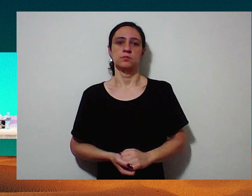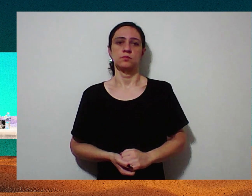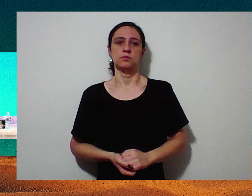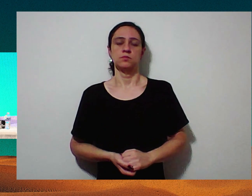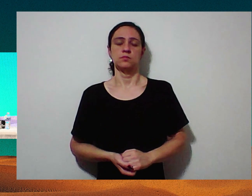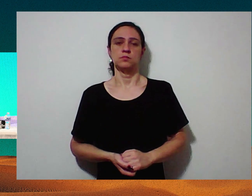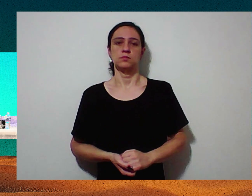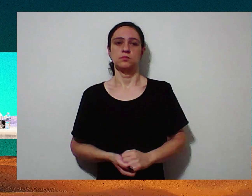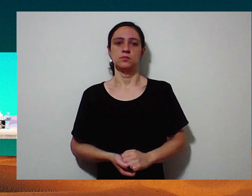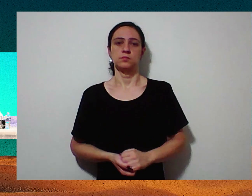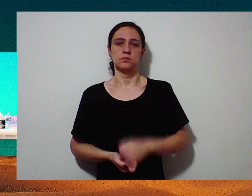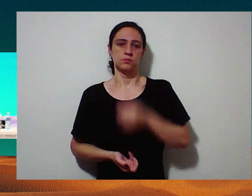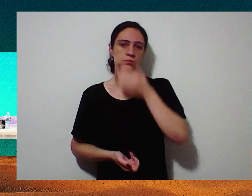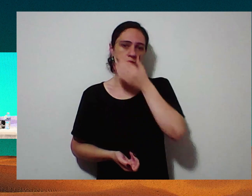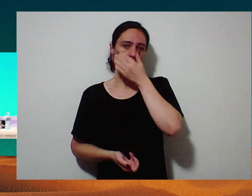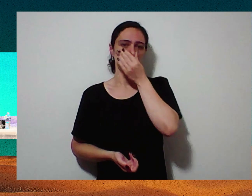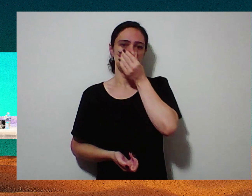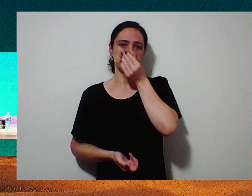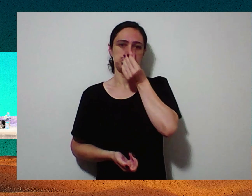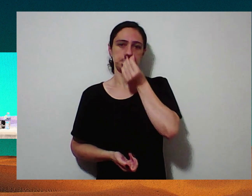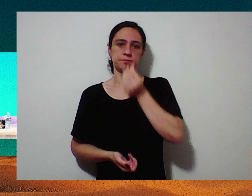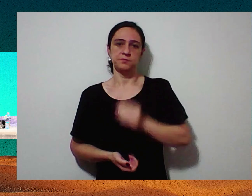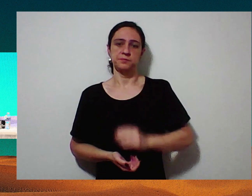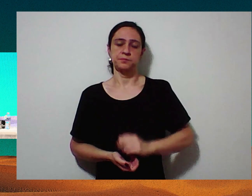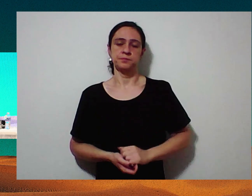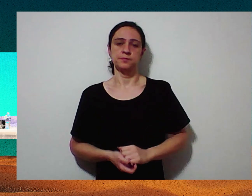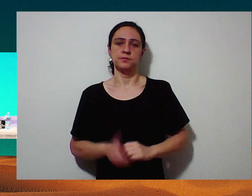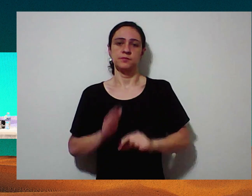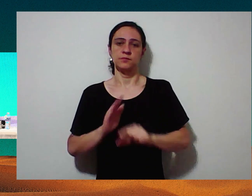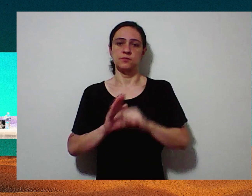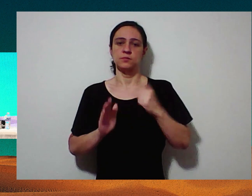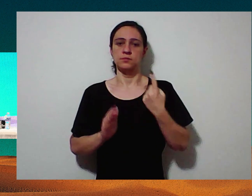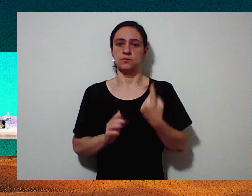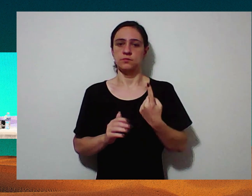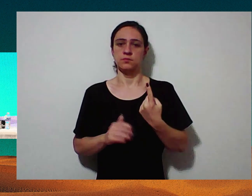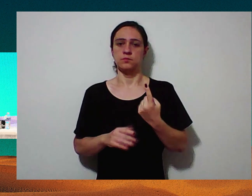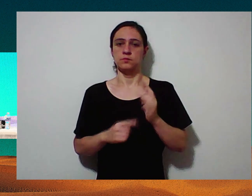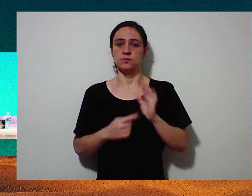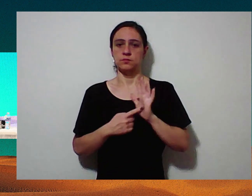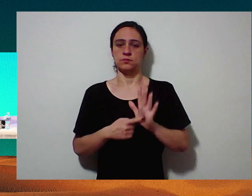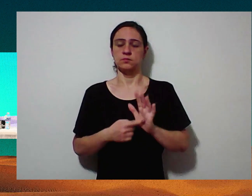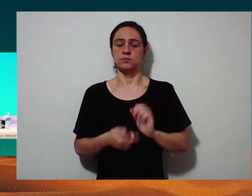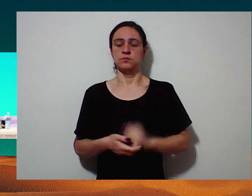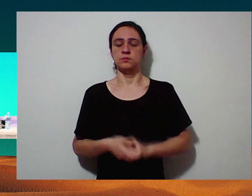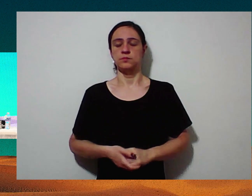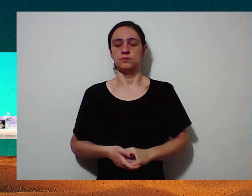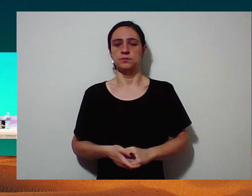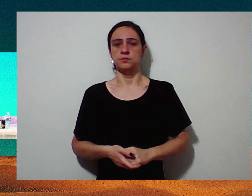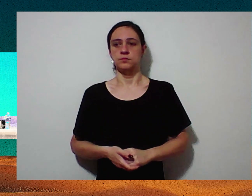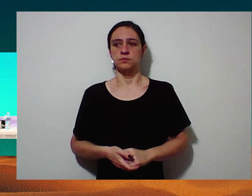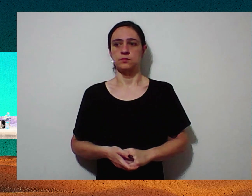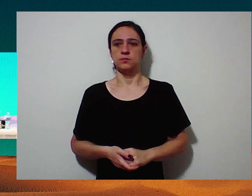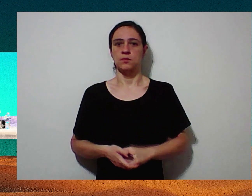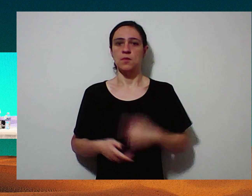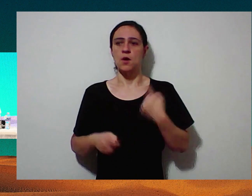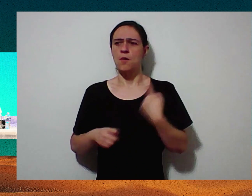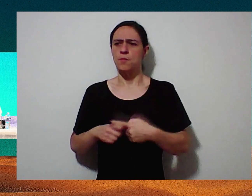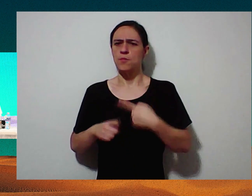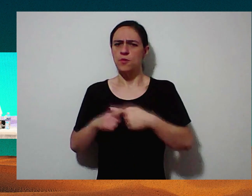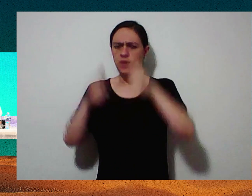Versículo 1 diz assim, porque se enfurecem os gentios e os povos imaginam coisas vãs.